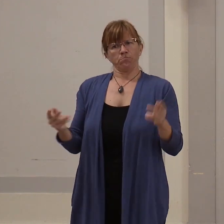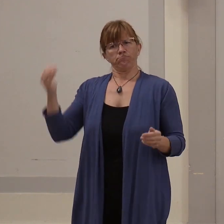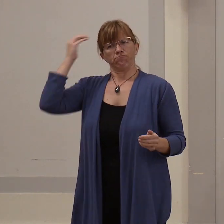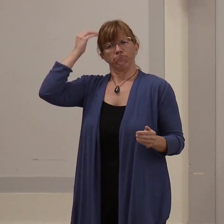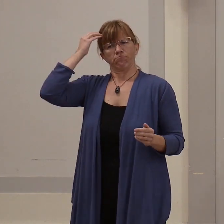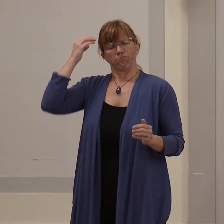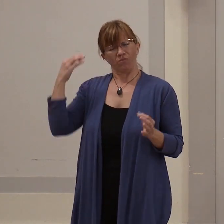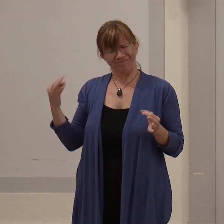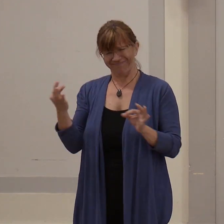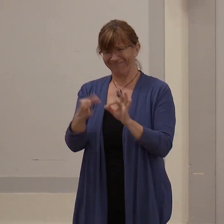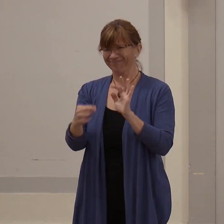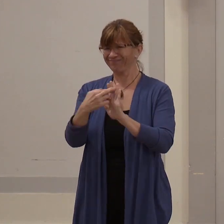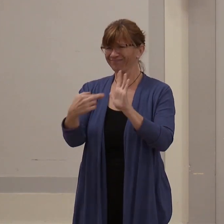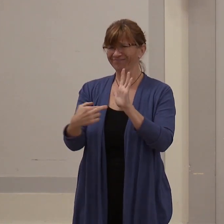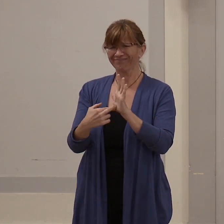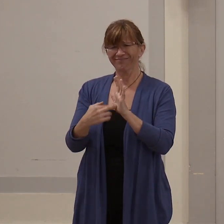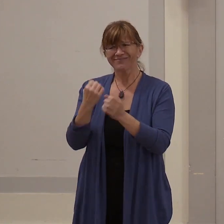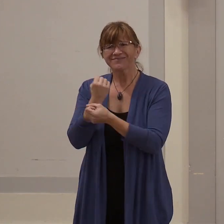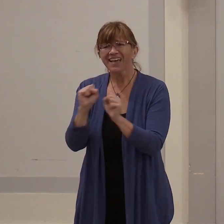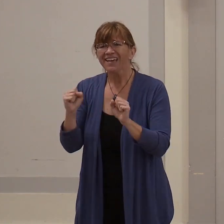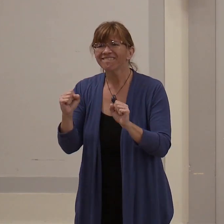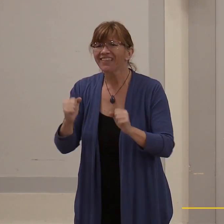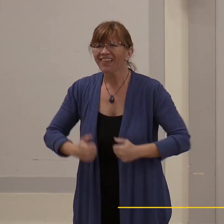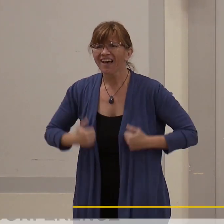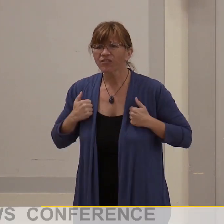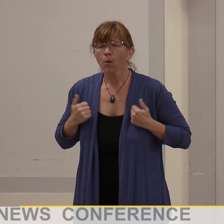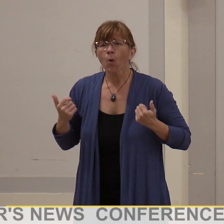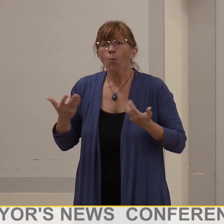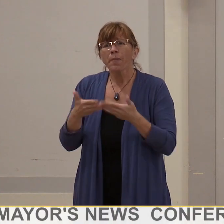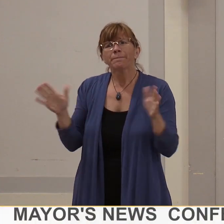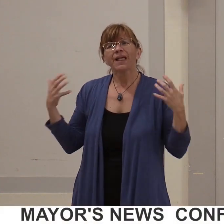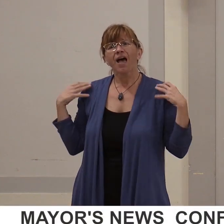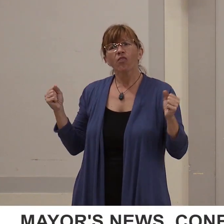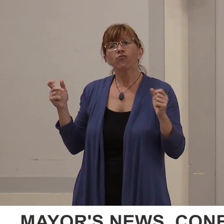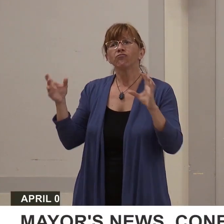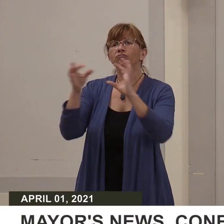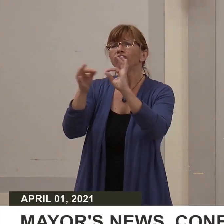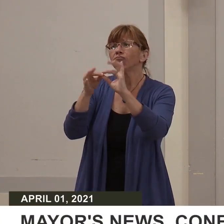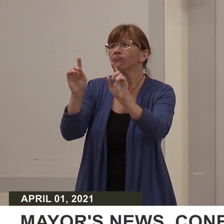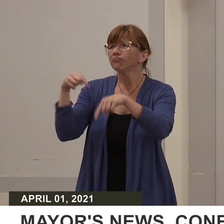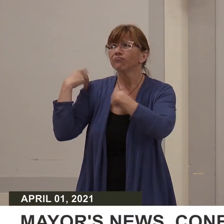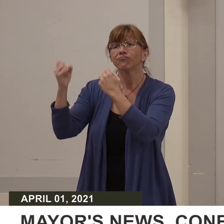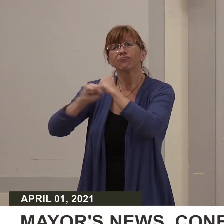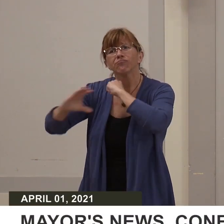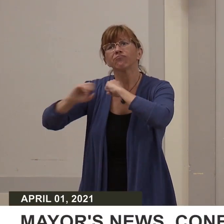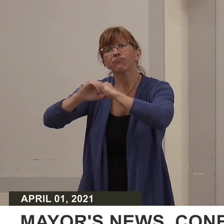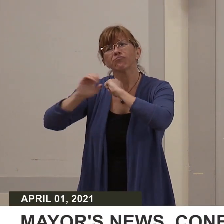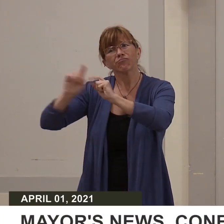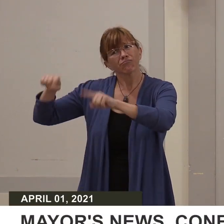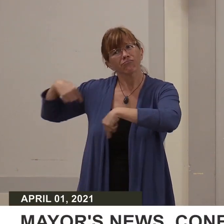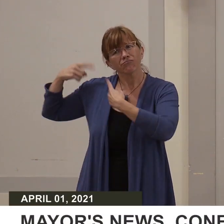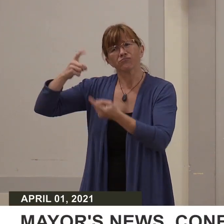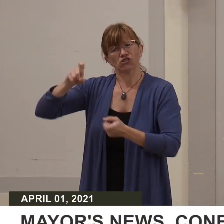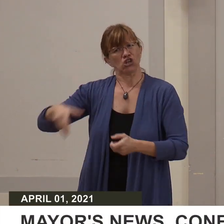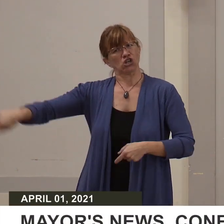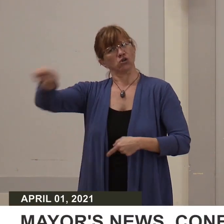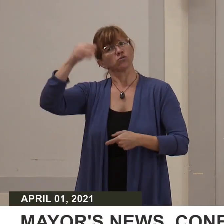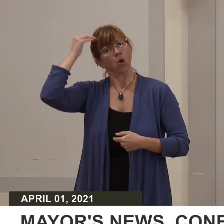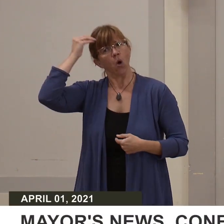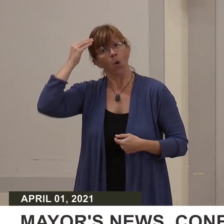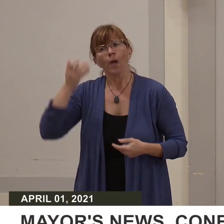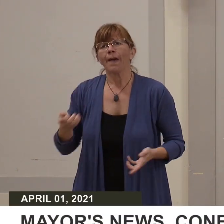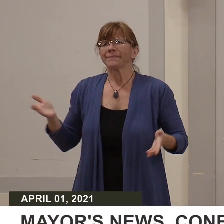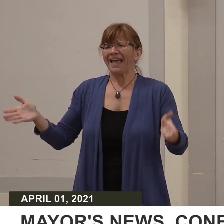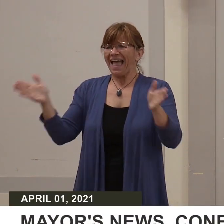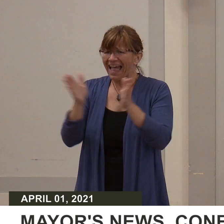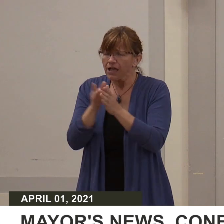professionals have been saying this for over a year. At every single press conference, we have asked residents to wear masks, to practice social distancing, to avoid